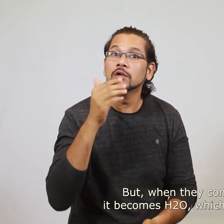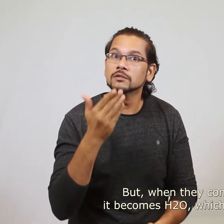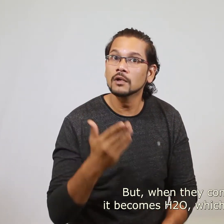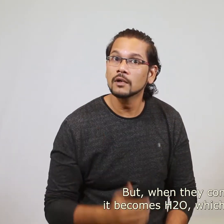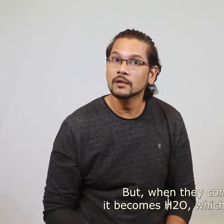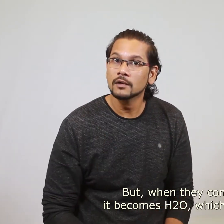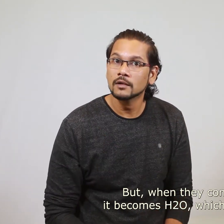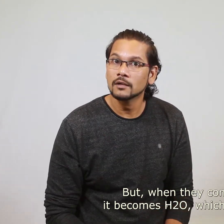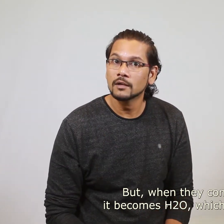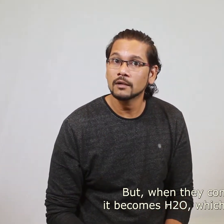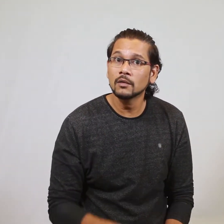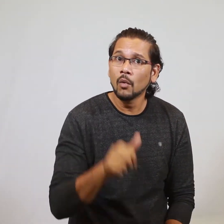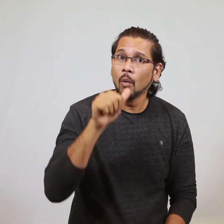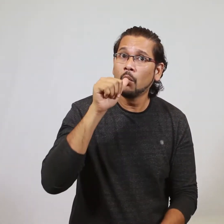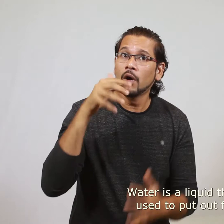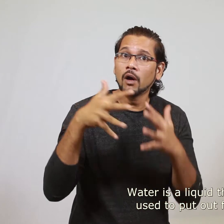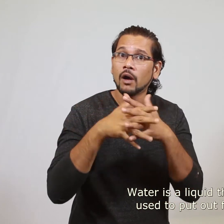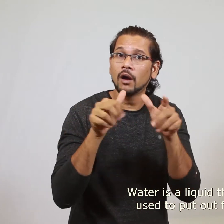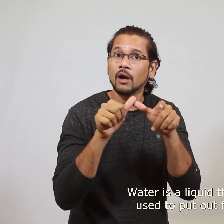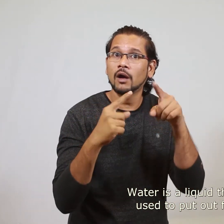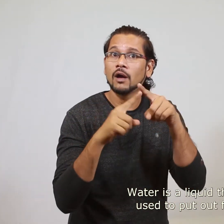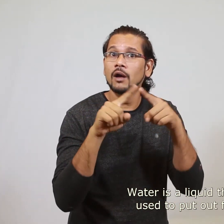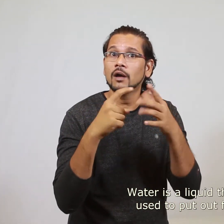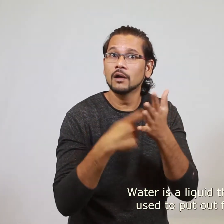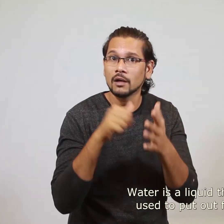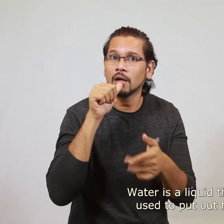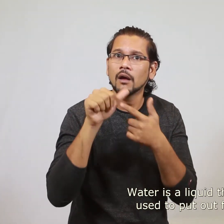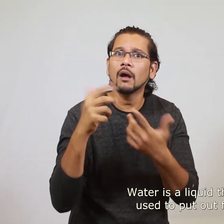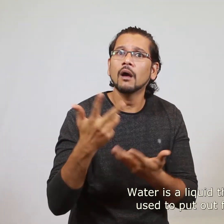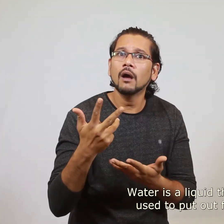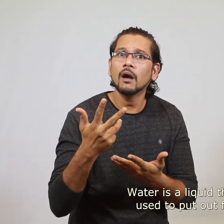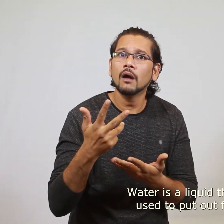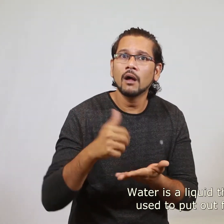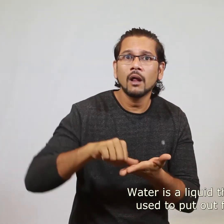Water is a liquid that is used to put out fire.